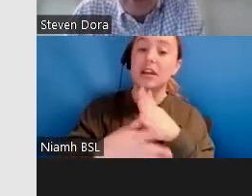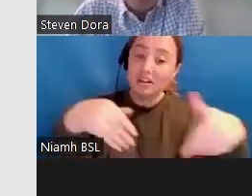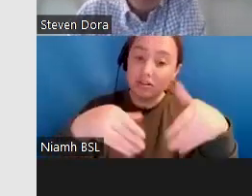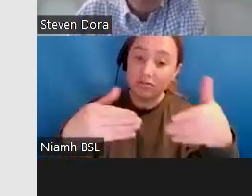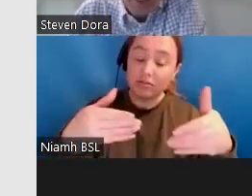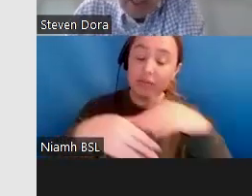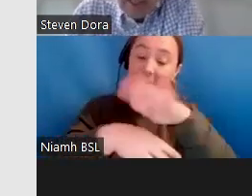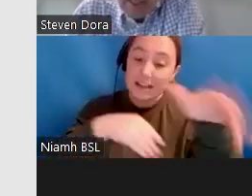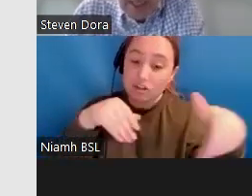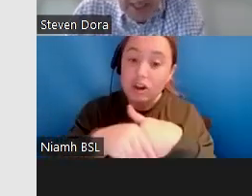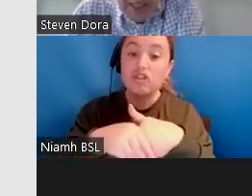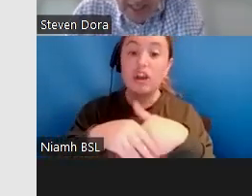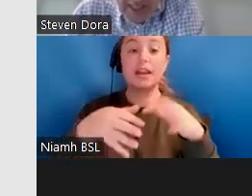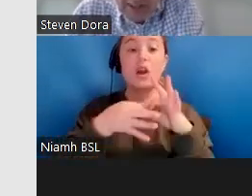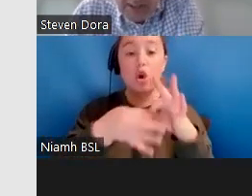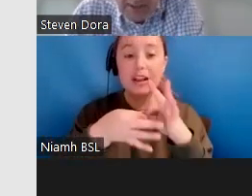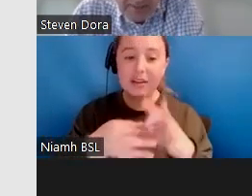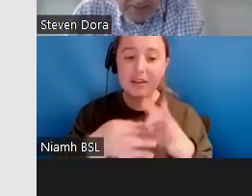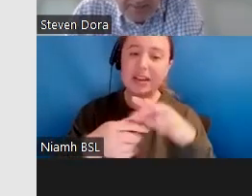connectivity. Next slide, please.